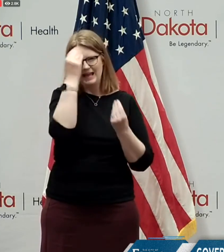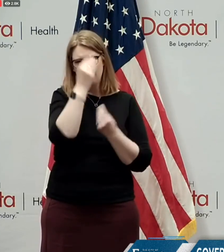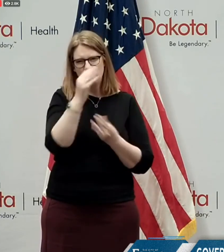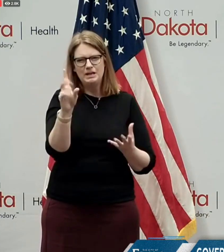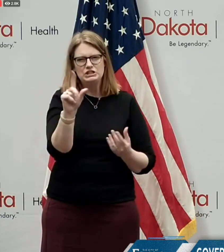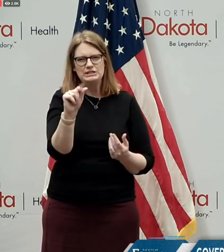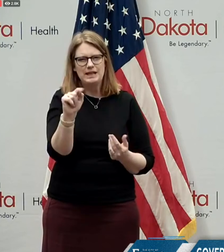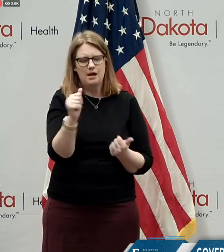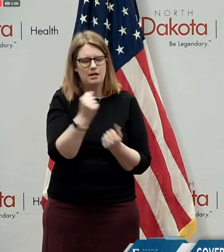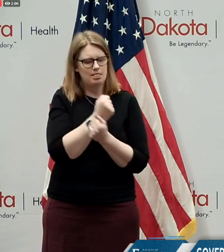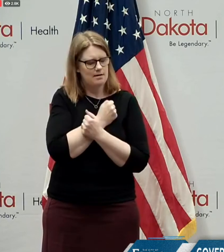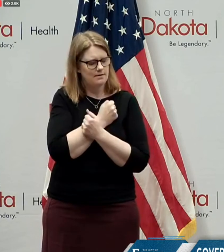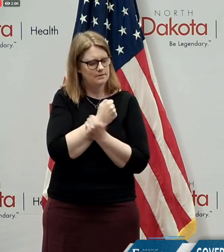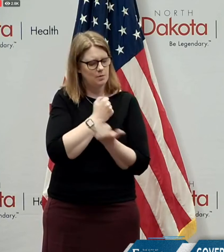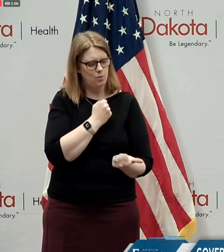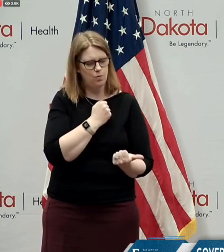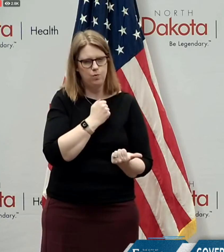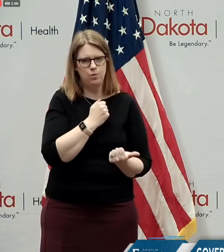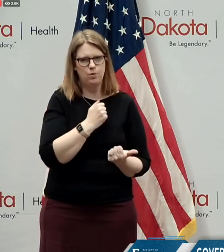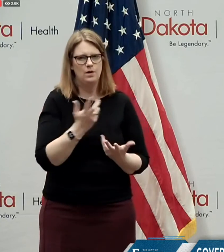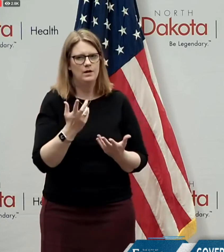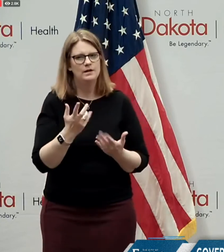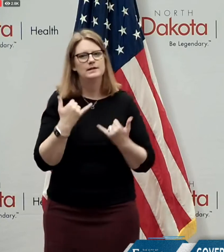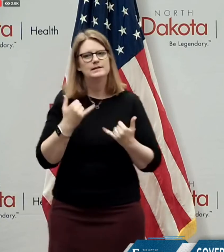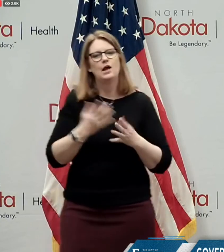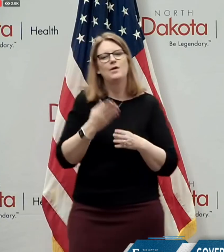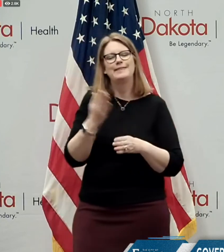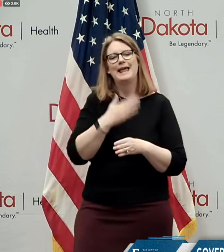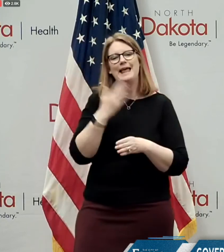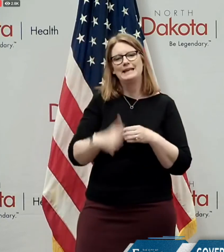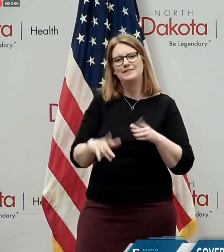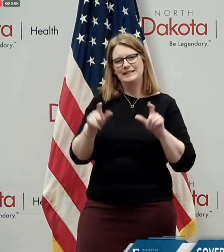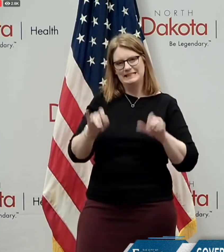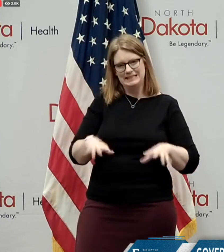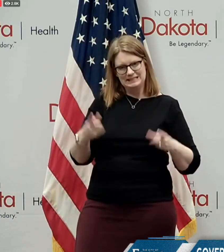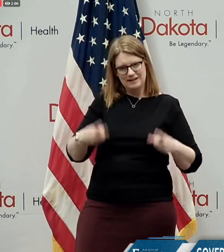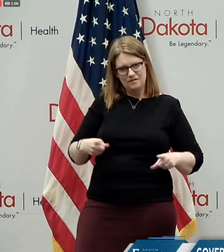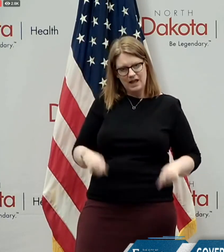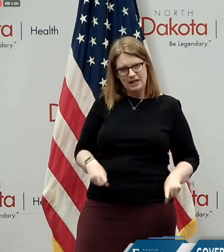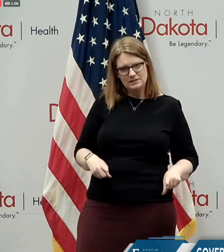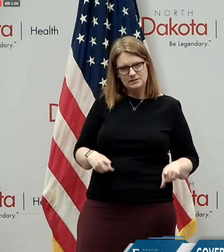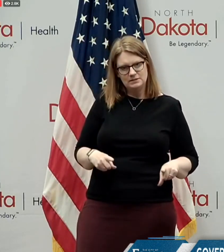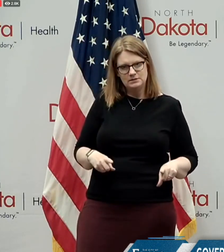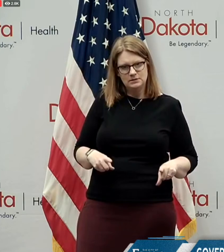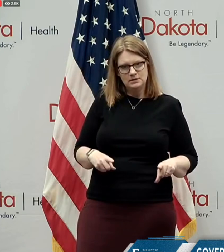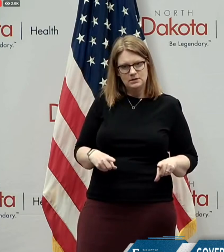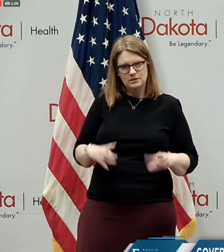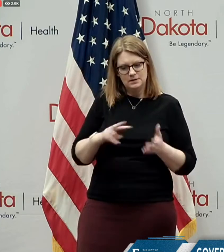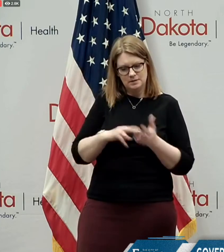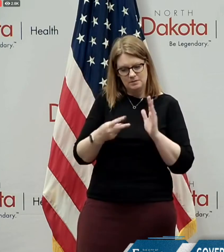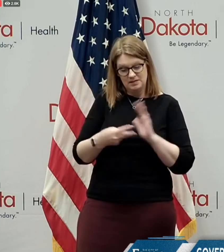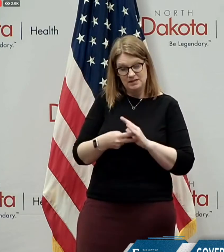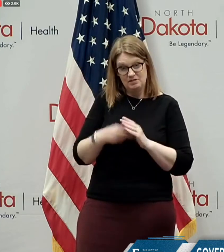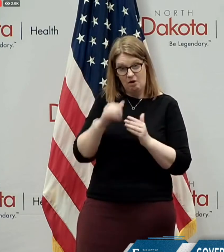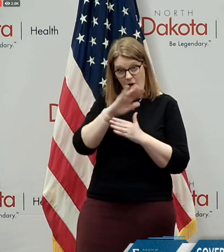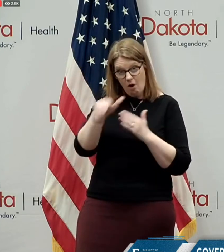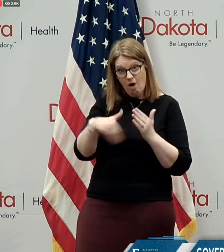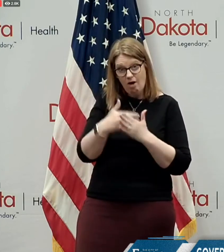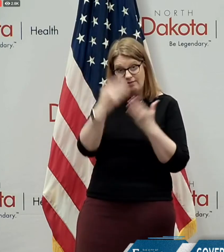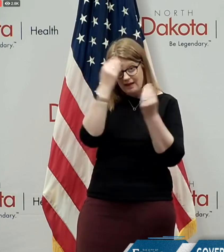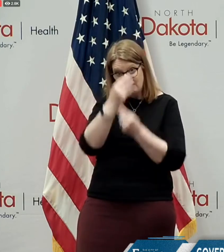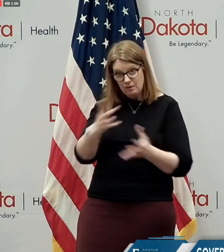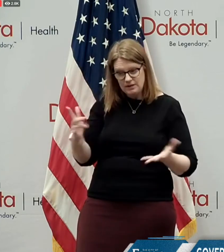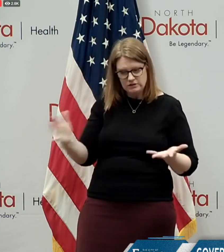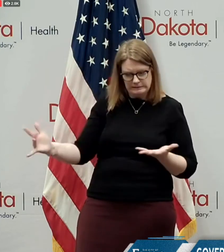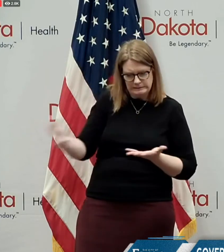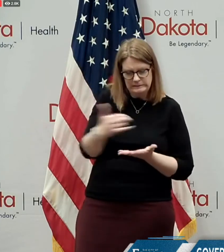was my goal at the end of the testing events that we would compile the aggregate data of how many tests